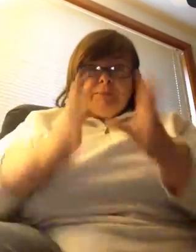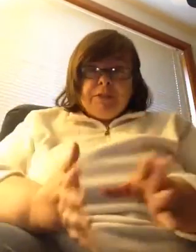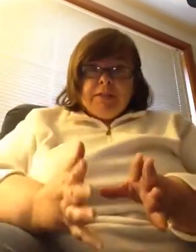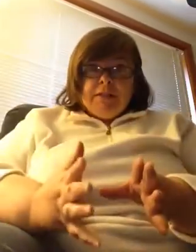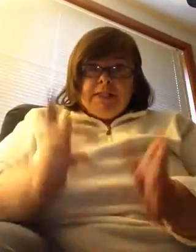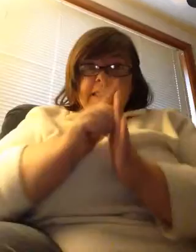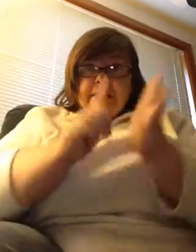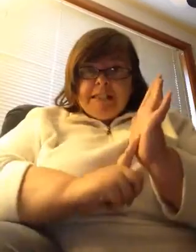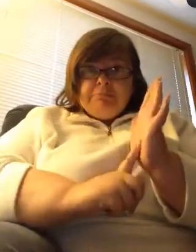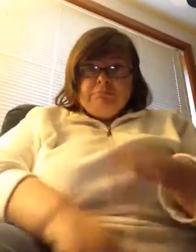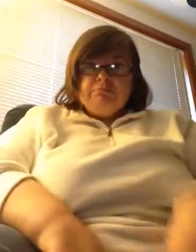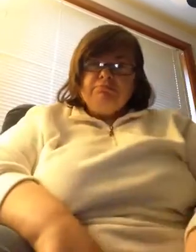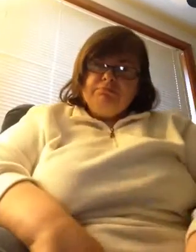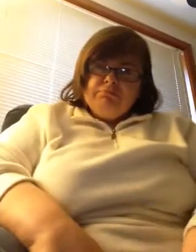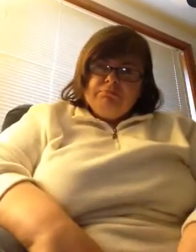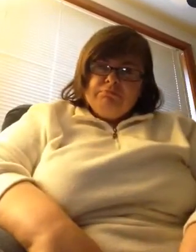interpreter legally?